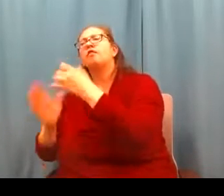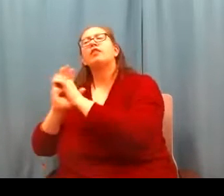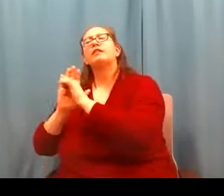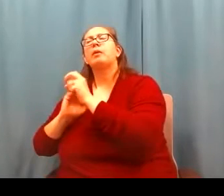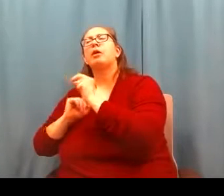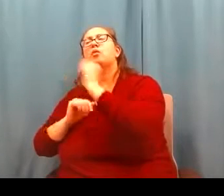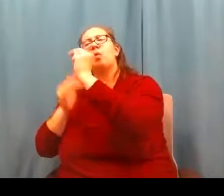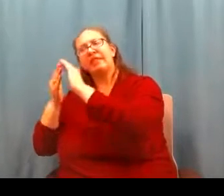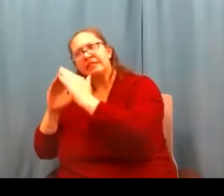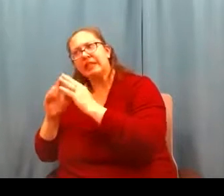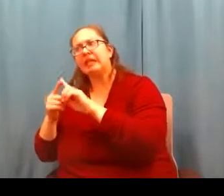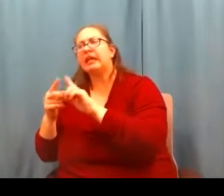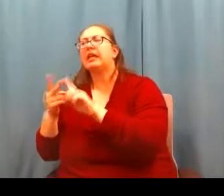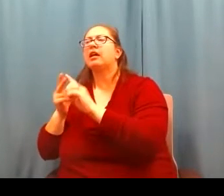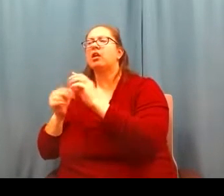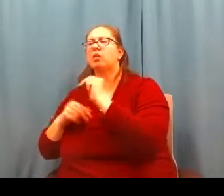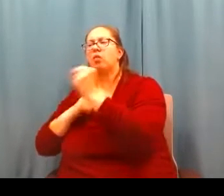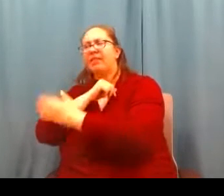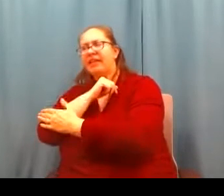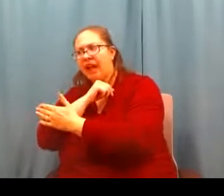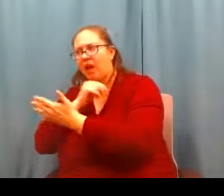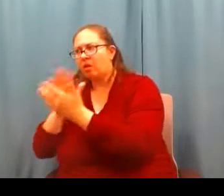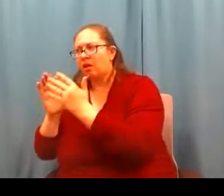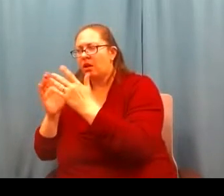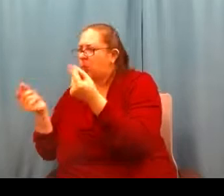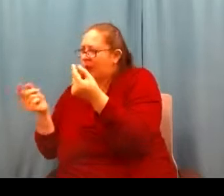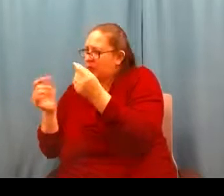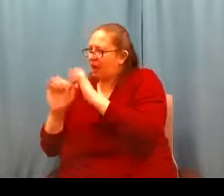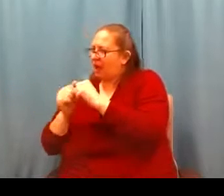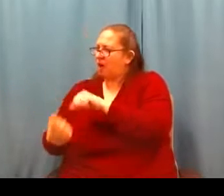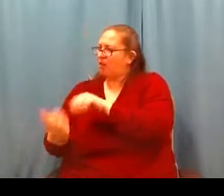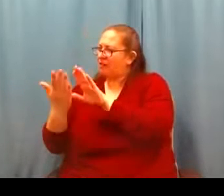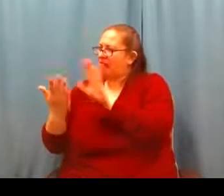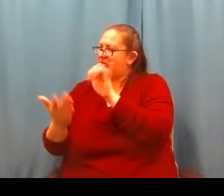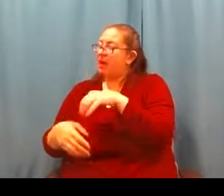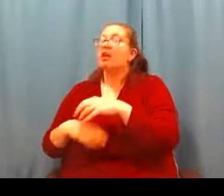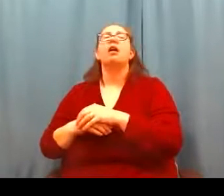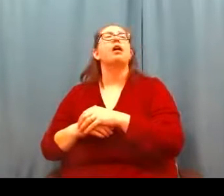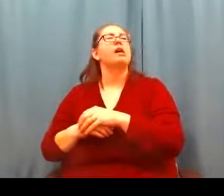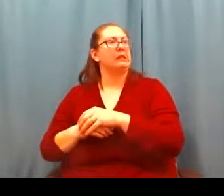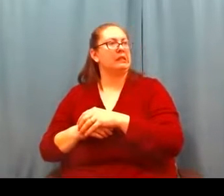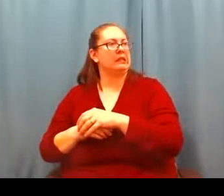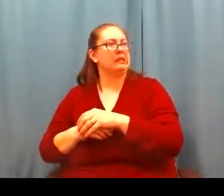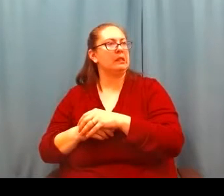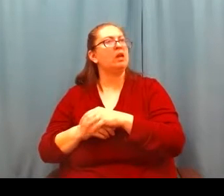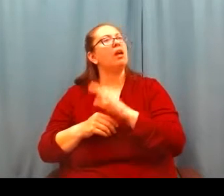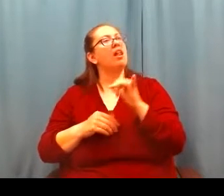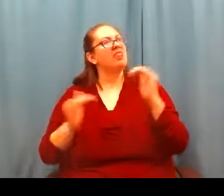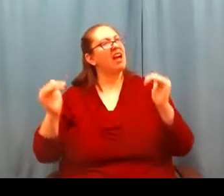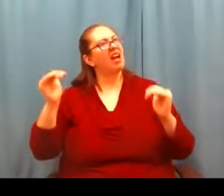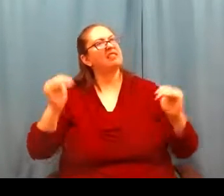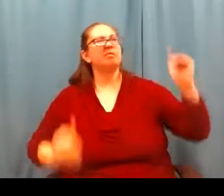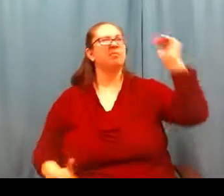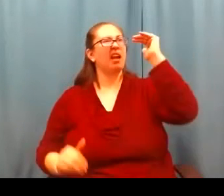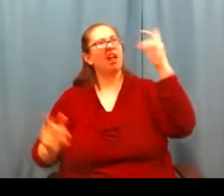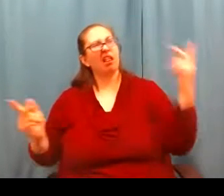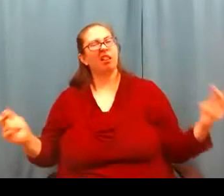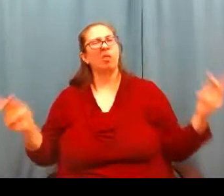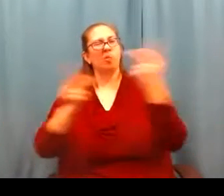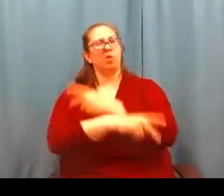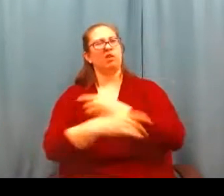impacted? I think the key part of your question is exacerbated. So it's been exacerbated by the COVID-19 experience.